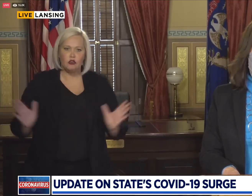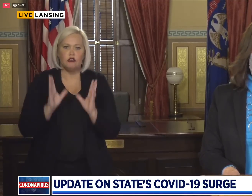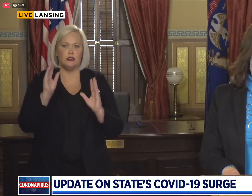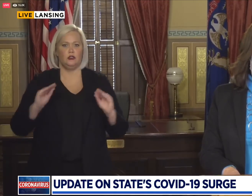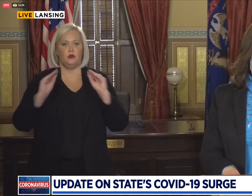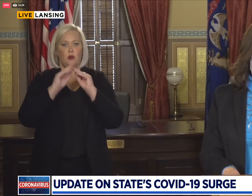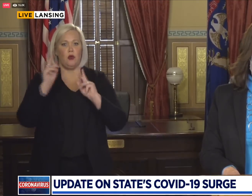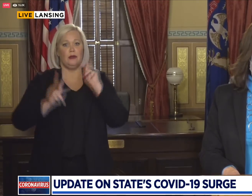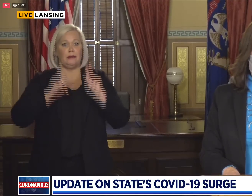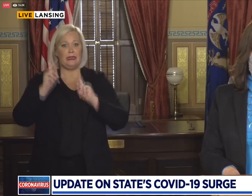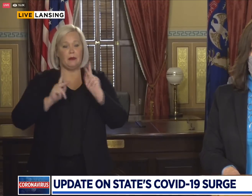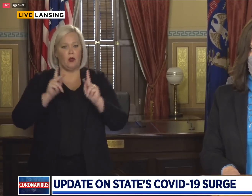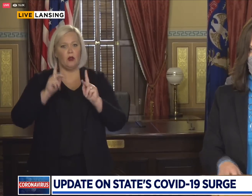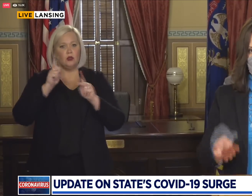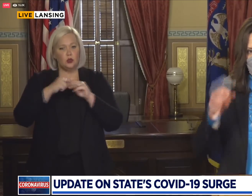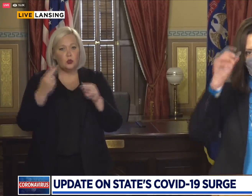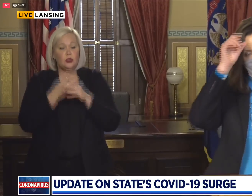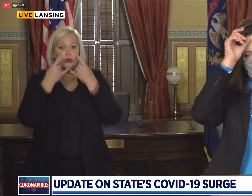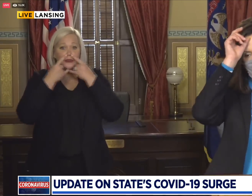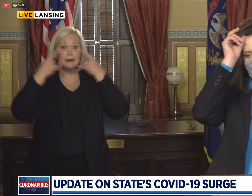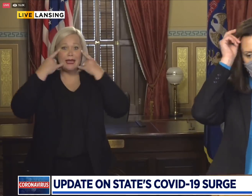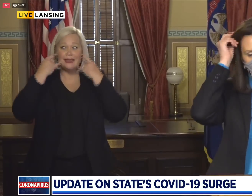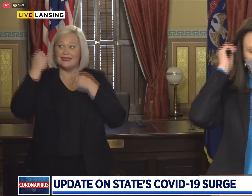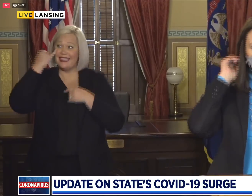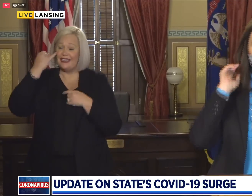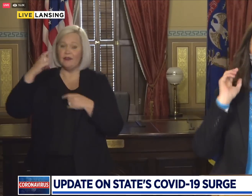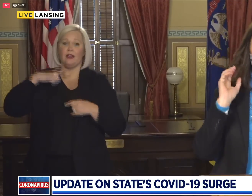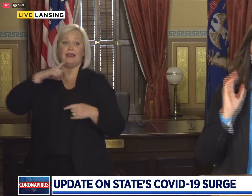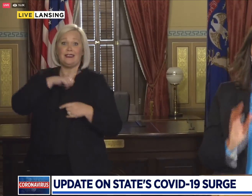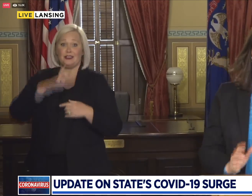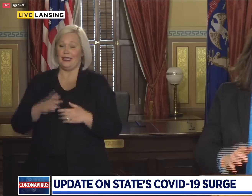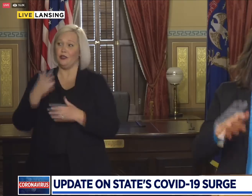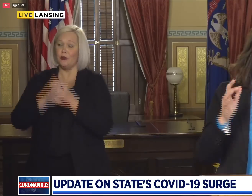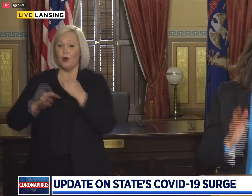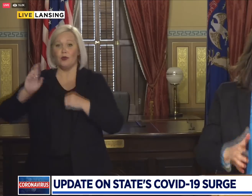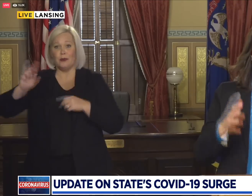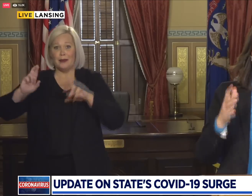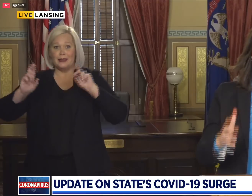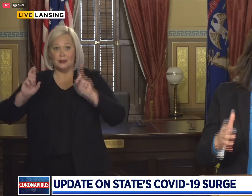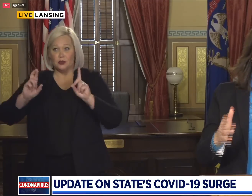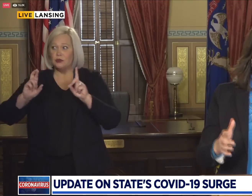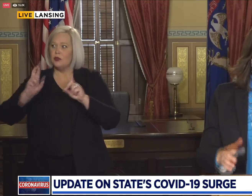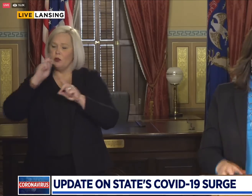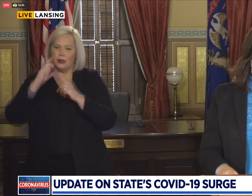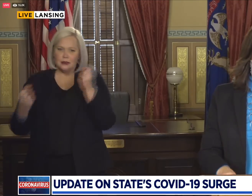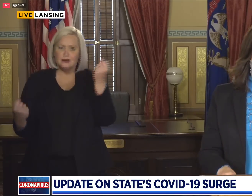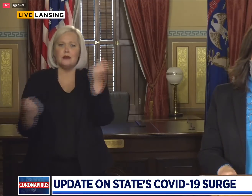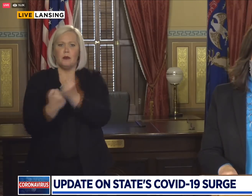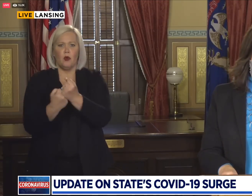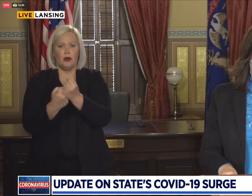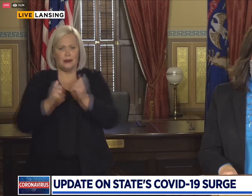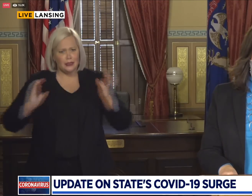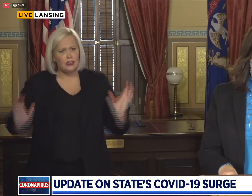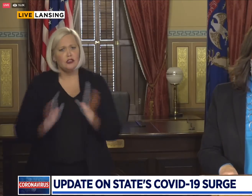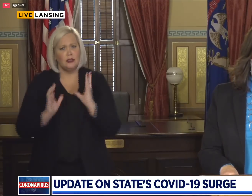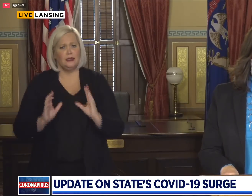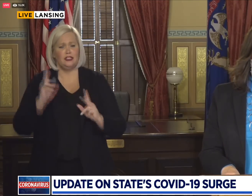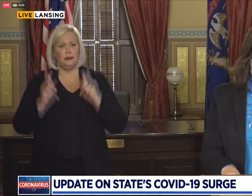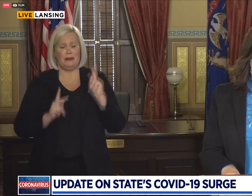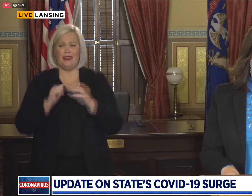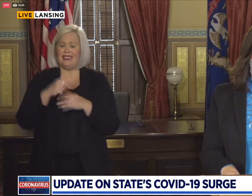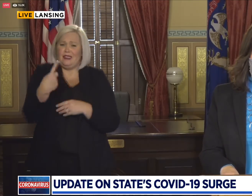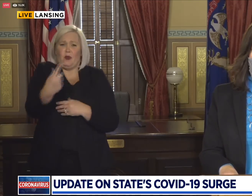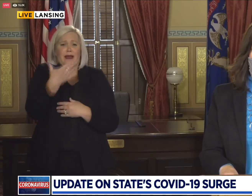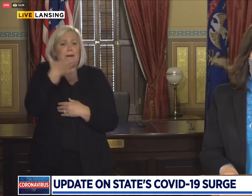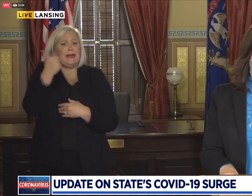could codify this and show some bipartisan support for the one best tool we have in this moment. However,